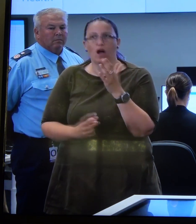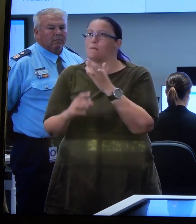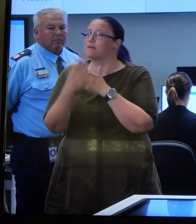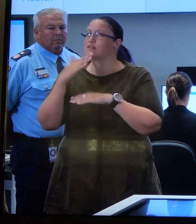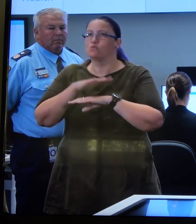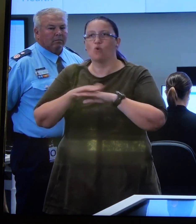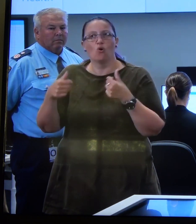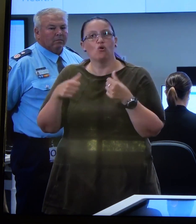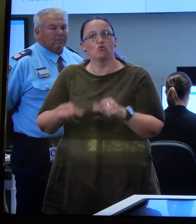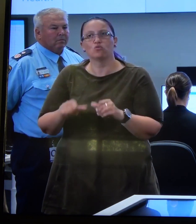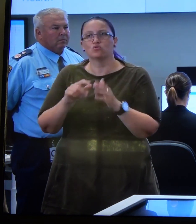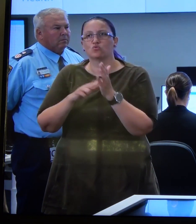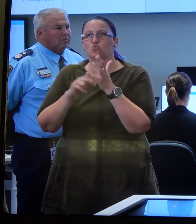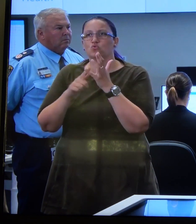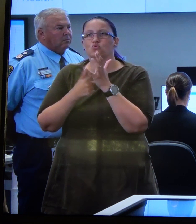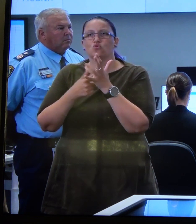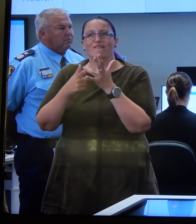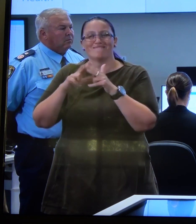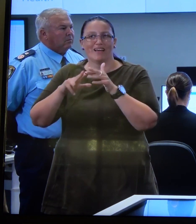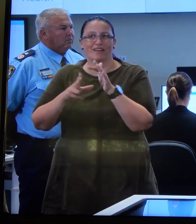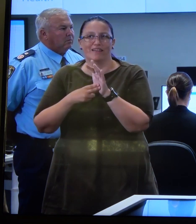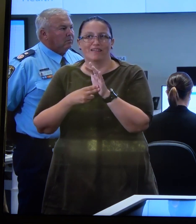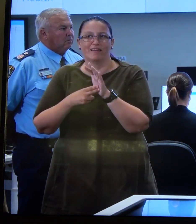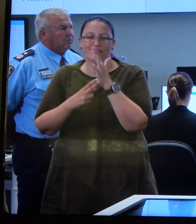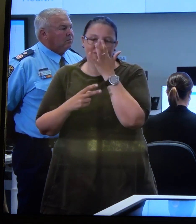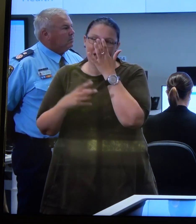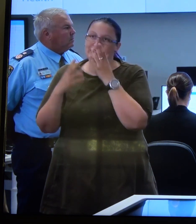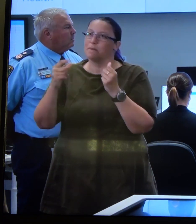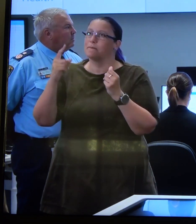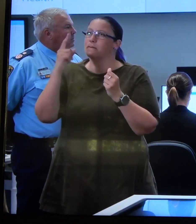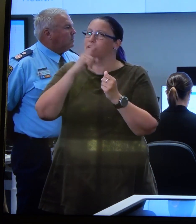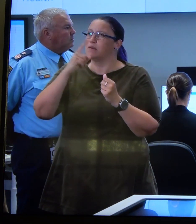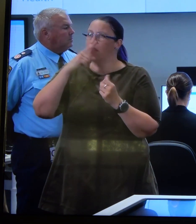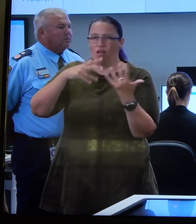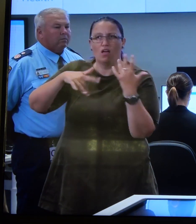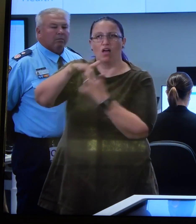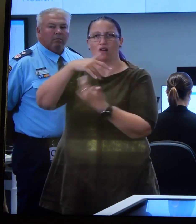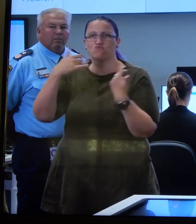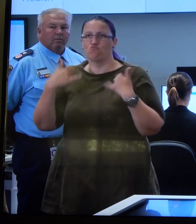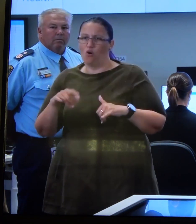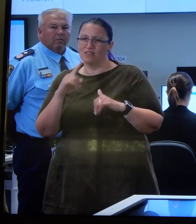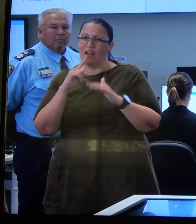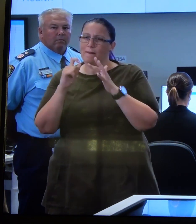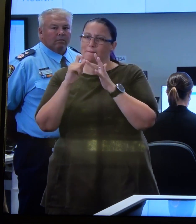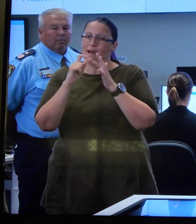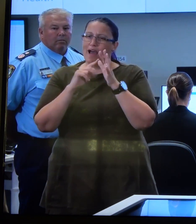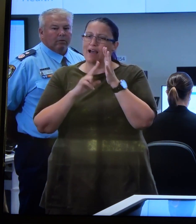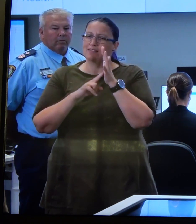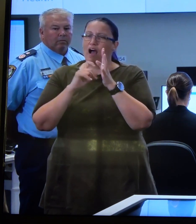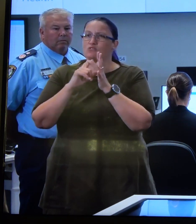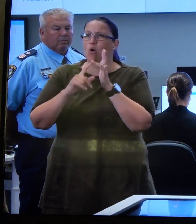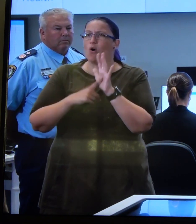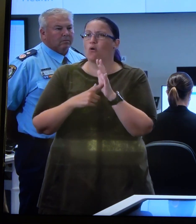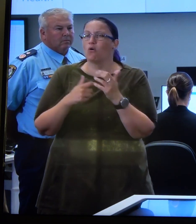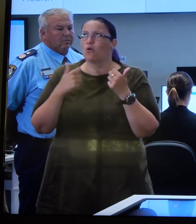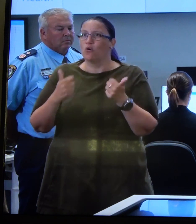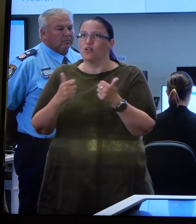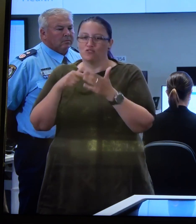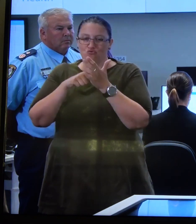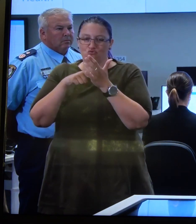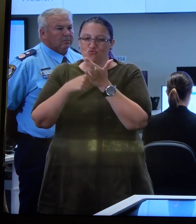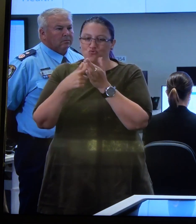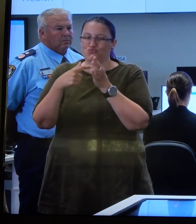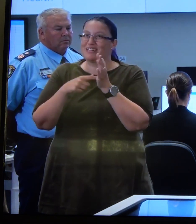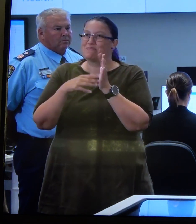Let me be clear, because there has been some social media misunderstandings that Panadol is a treatment for COVID-19. Panadol does